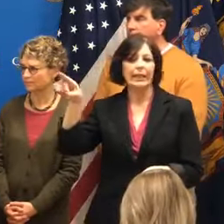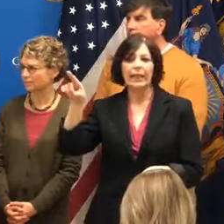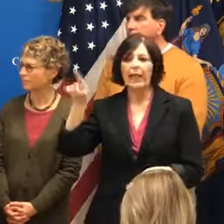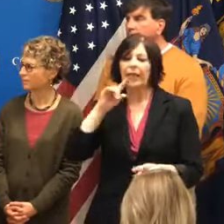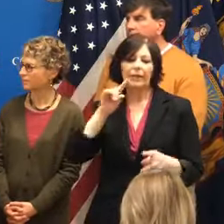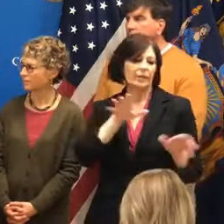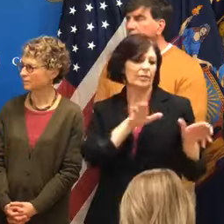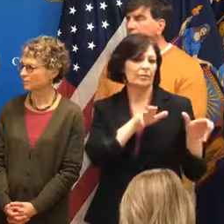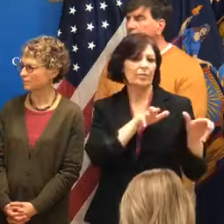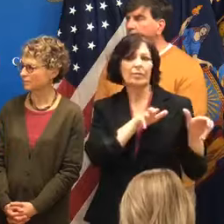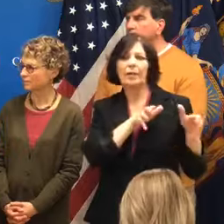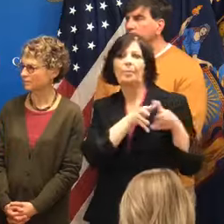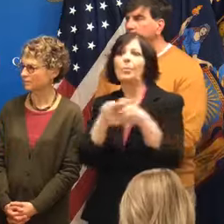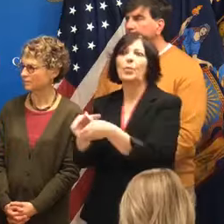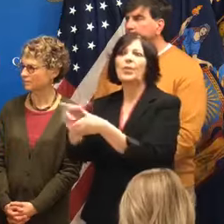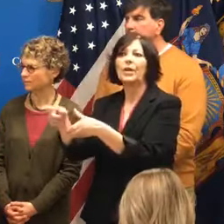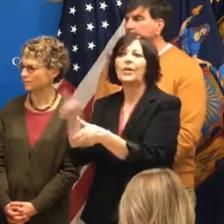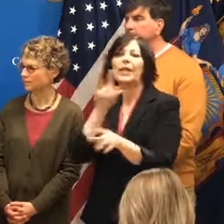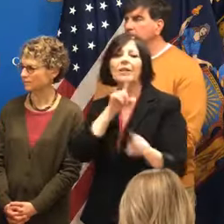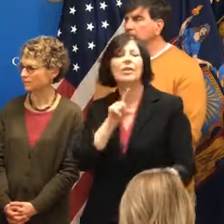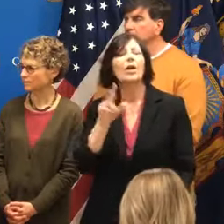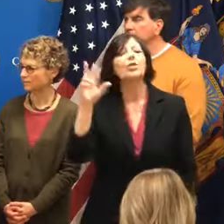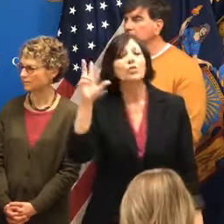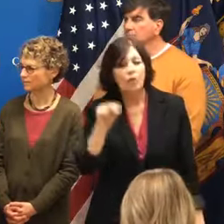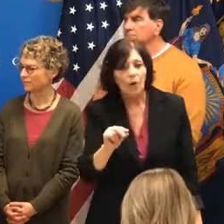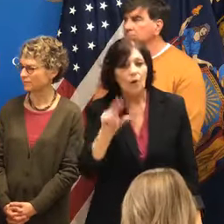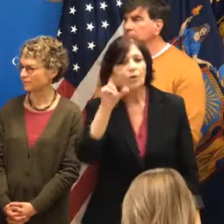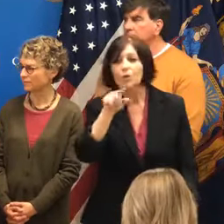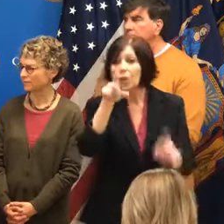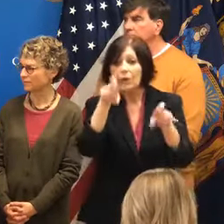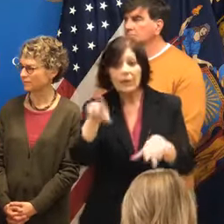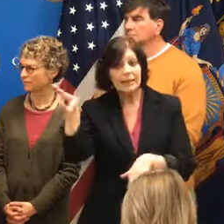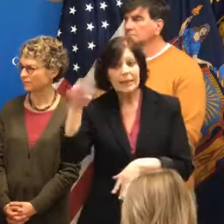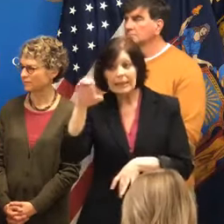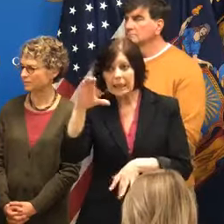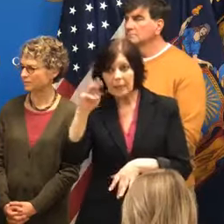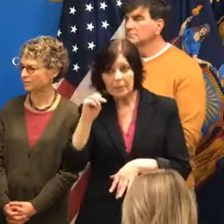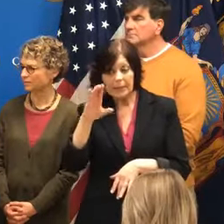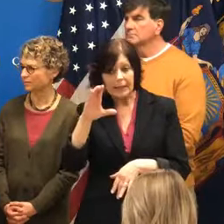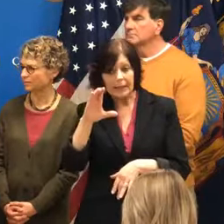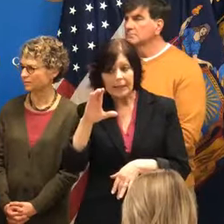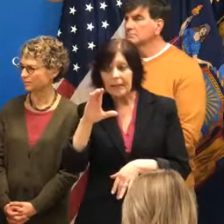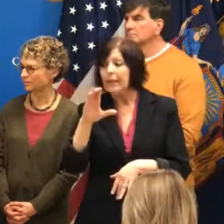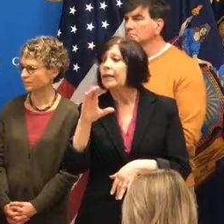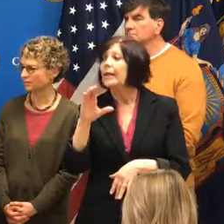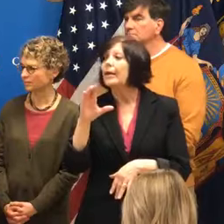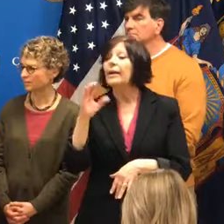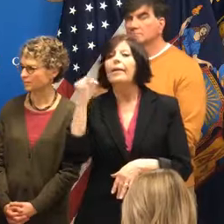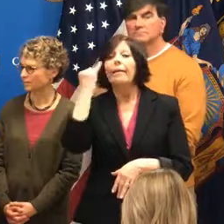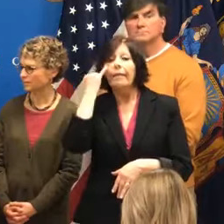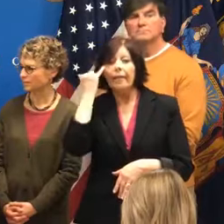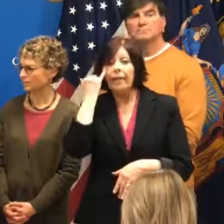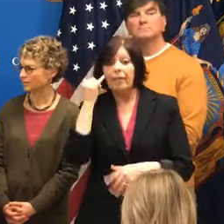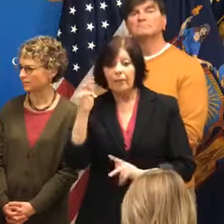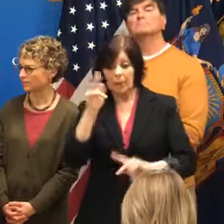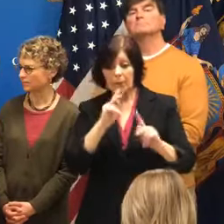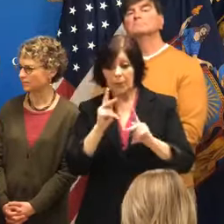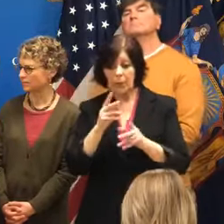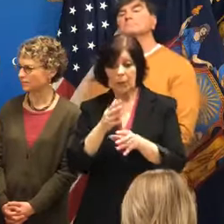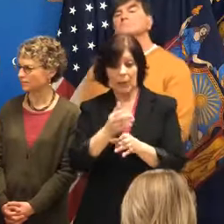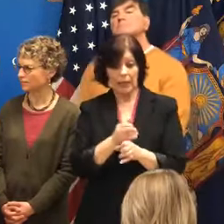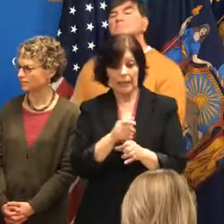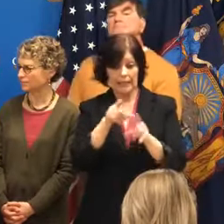of individuals that were there. And the answer is there are no tests that are being done by ECMC, as well as if there were individuals who received tests